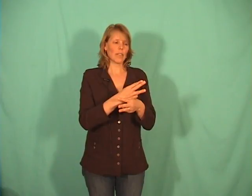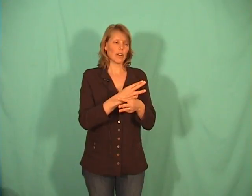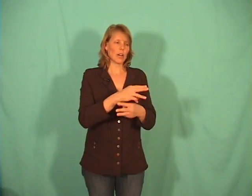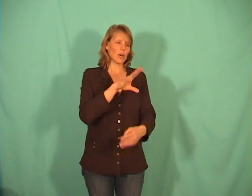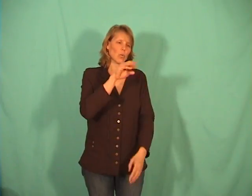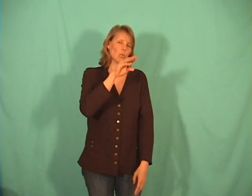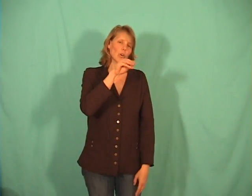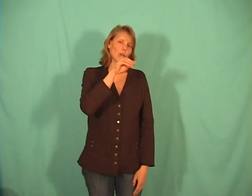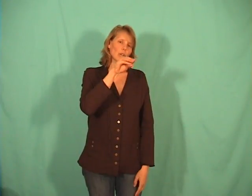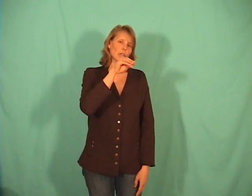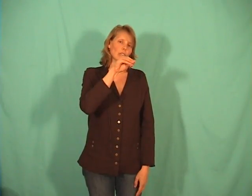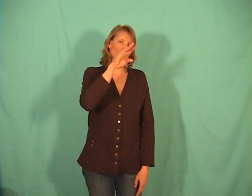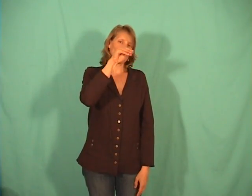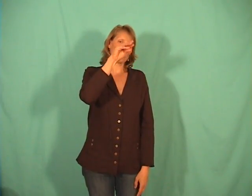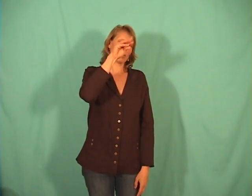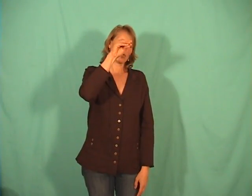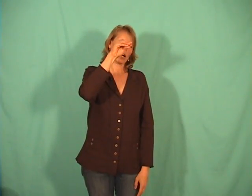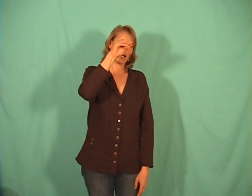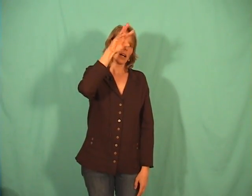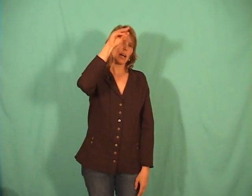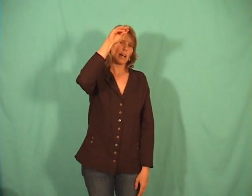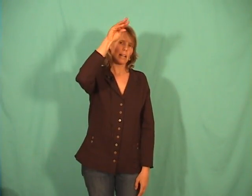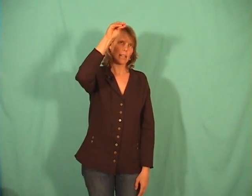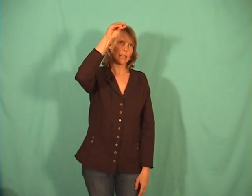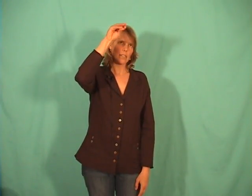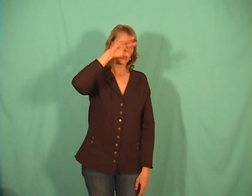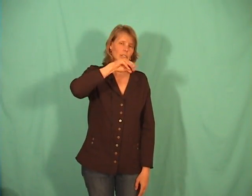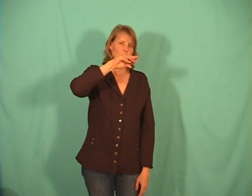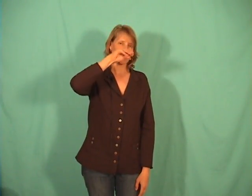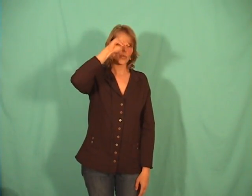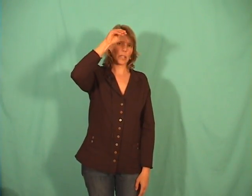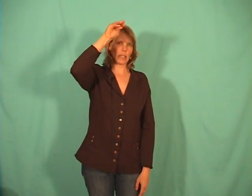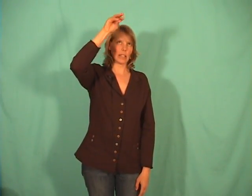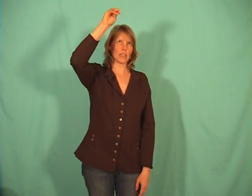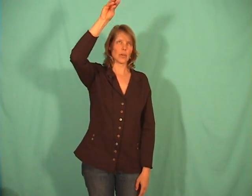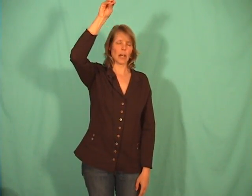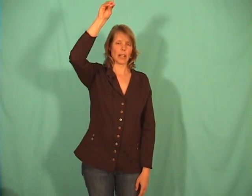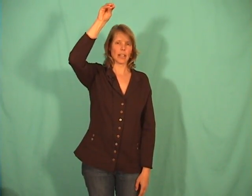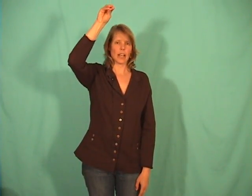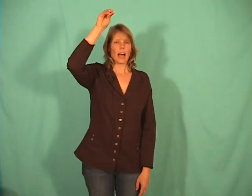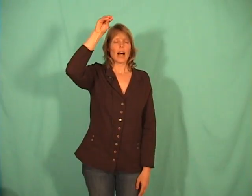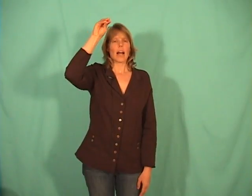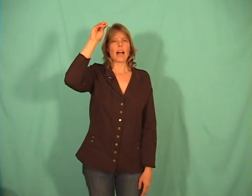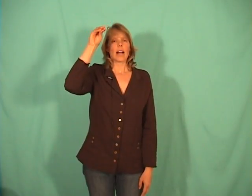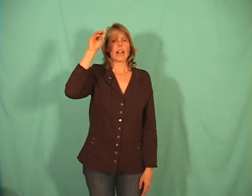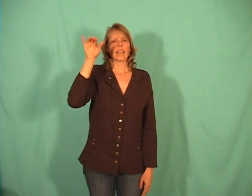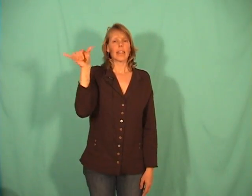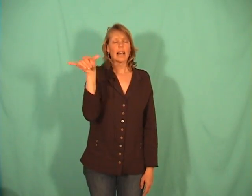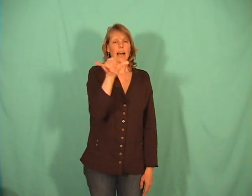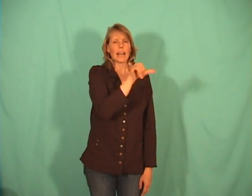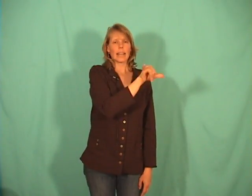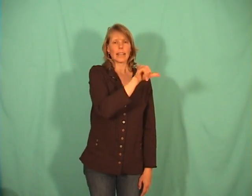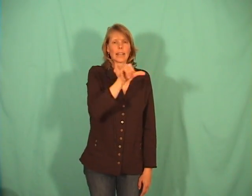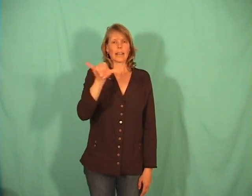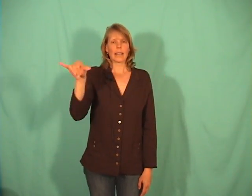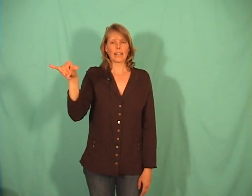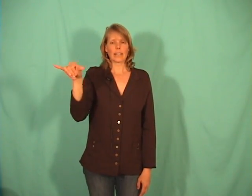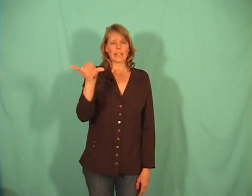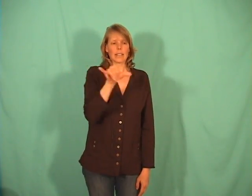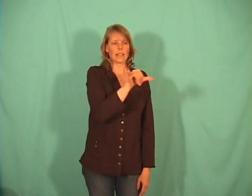the world so high. That's the star twinkling so high. Like this is a sign